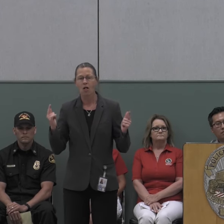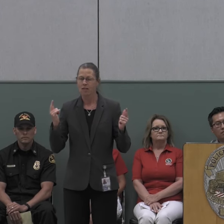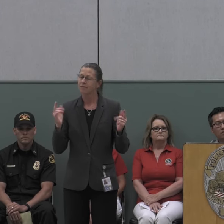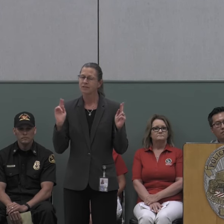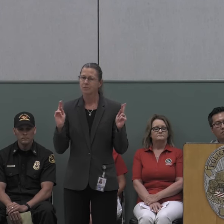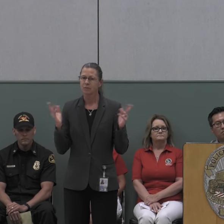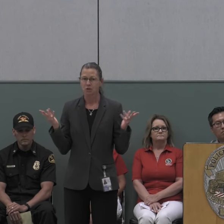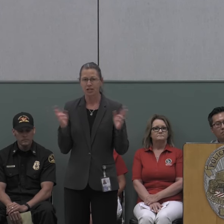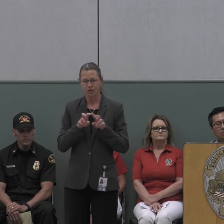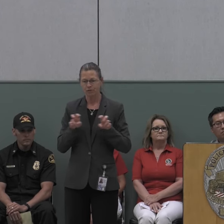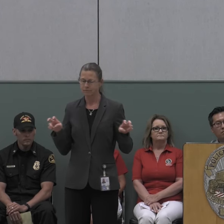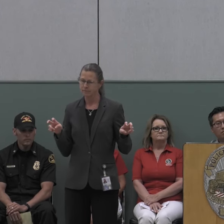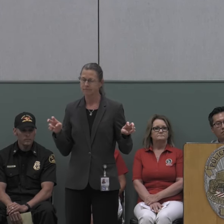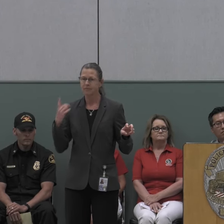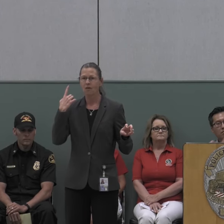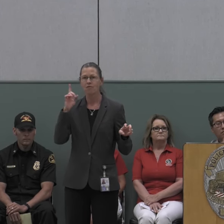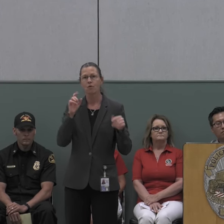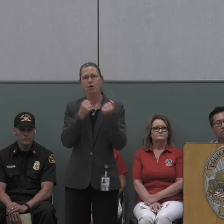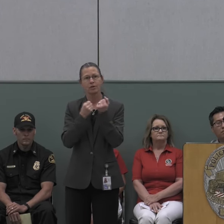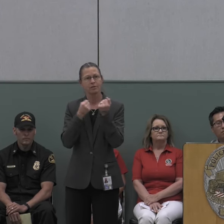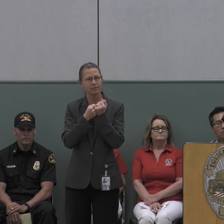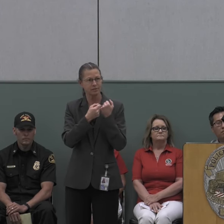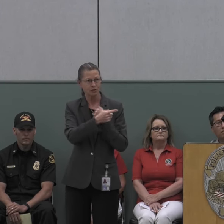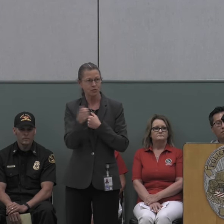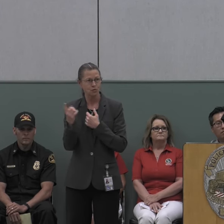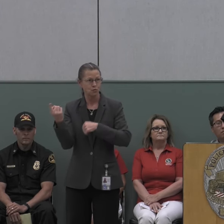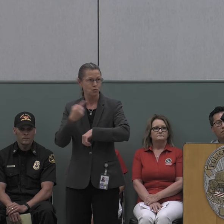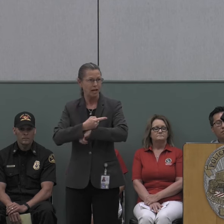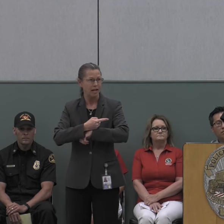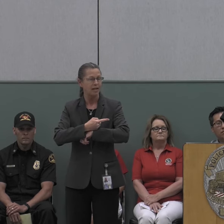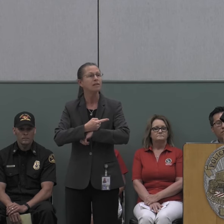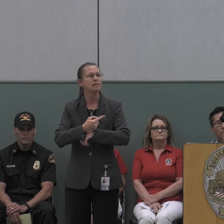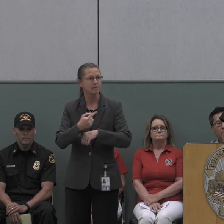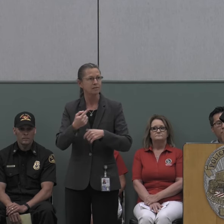today to get you there, to get you